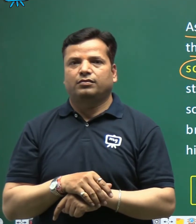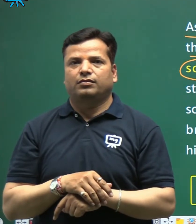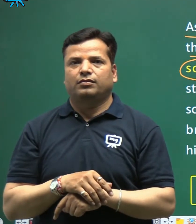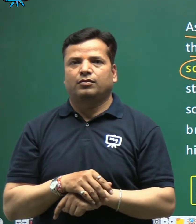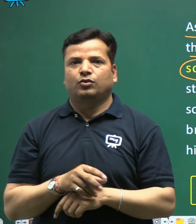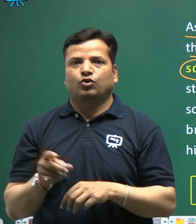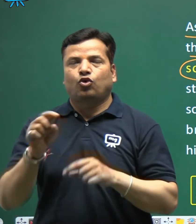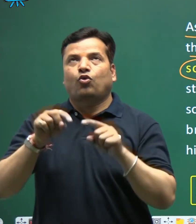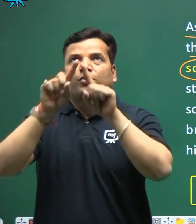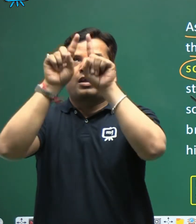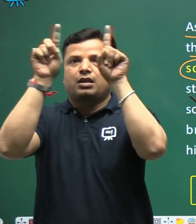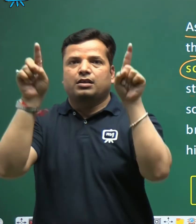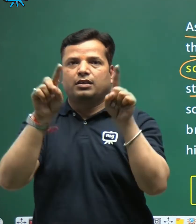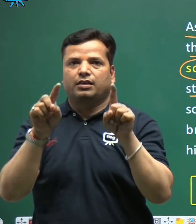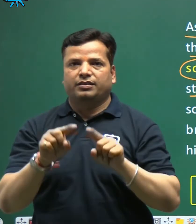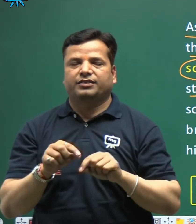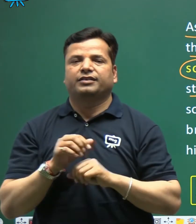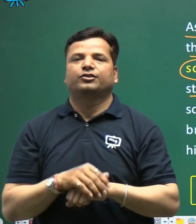of the statue,